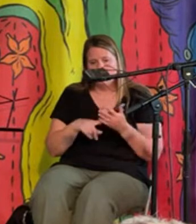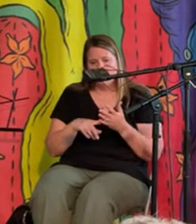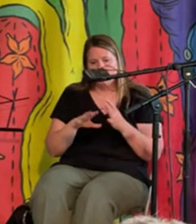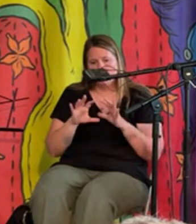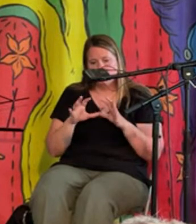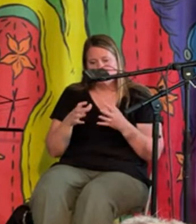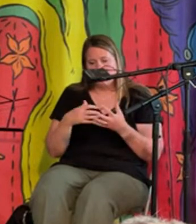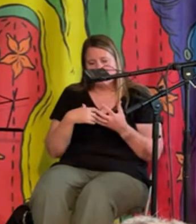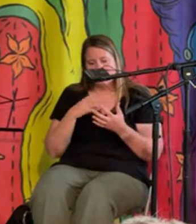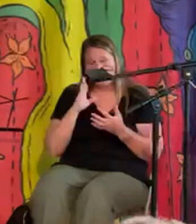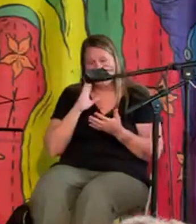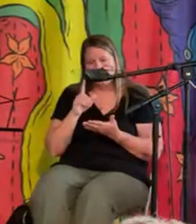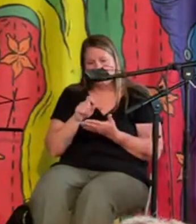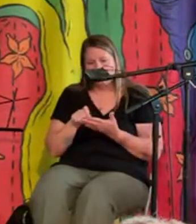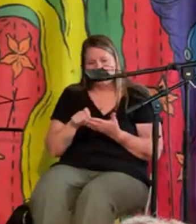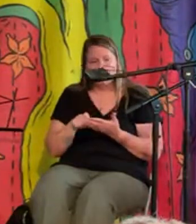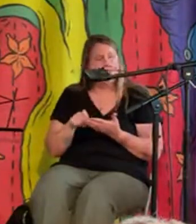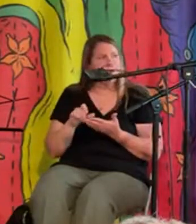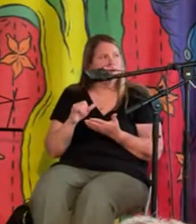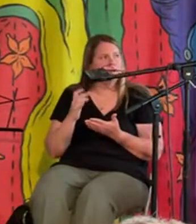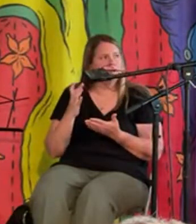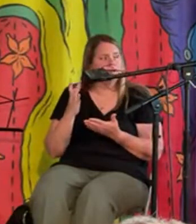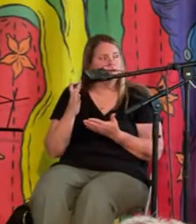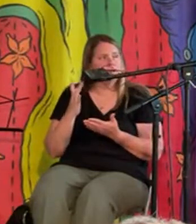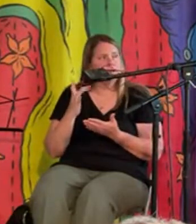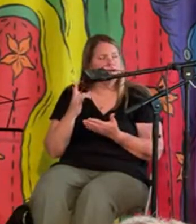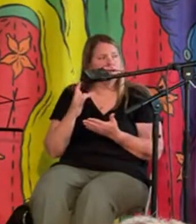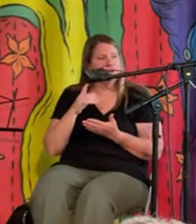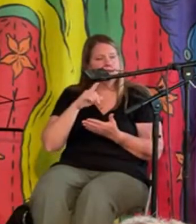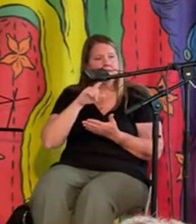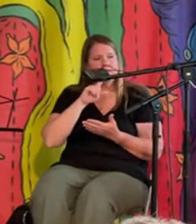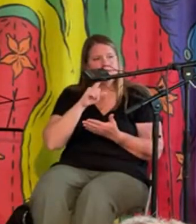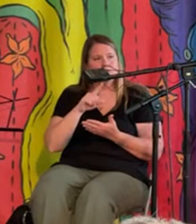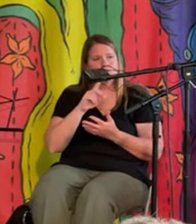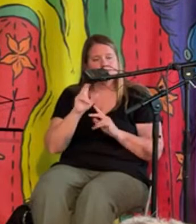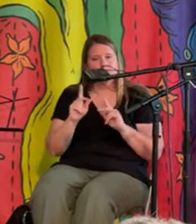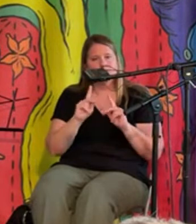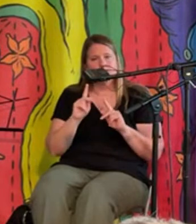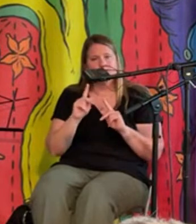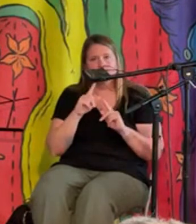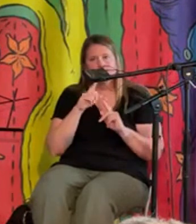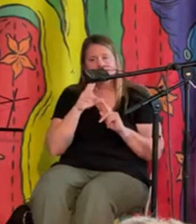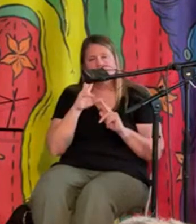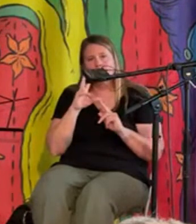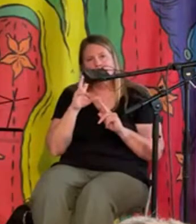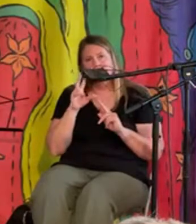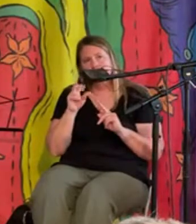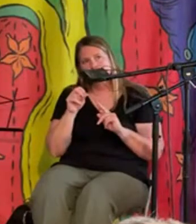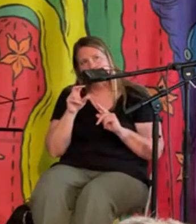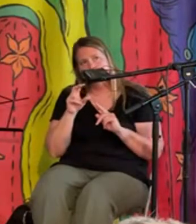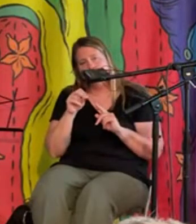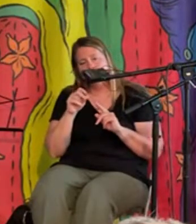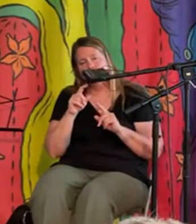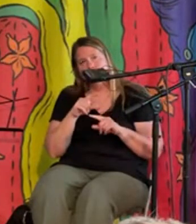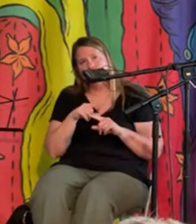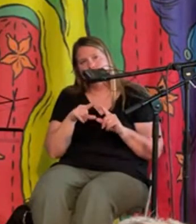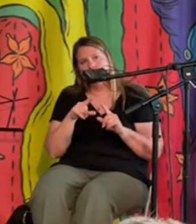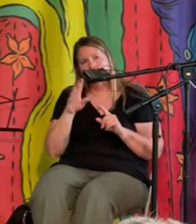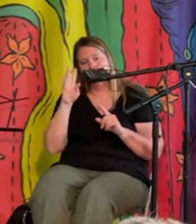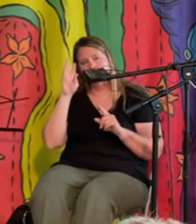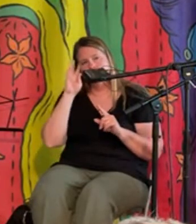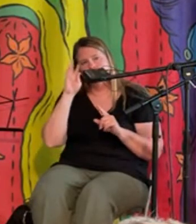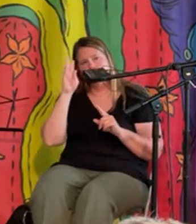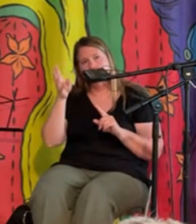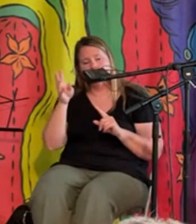write. That's why when there was a question if they're real people, and I said, no, write fairy tales. I realized that fairy tale is a